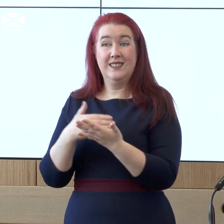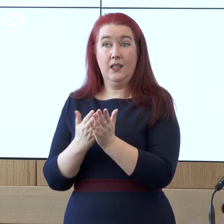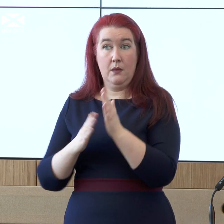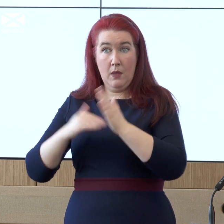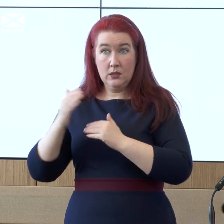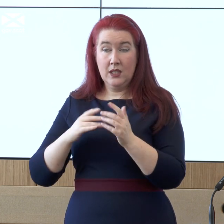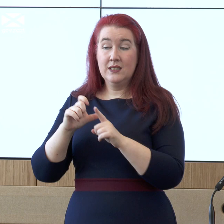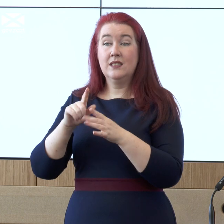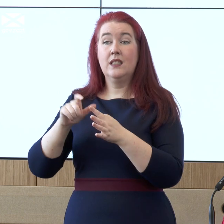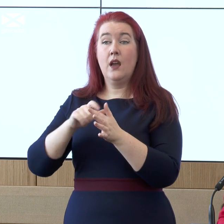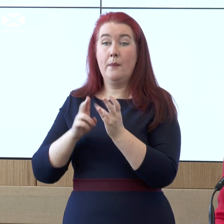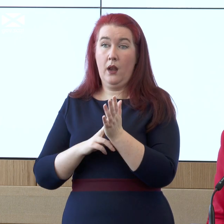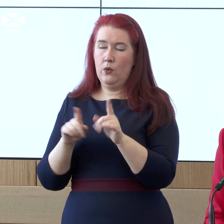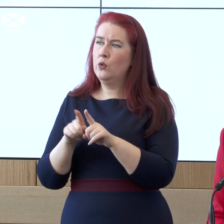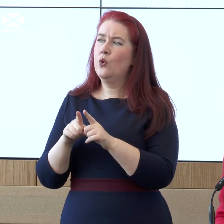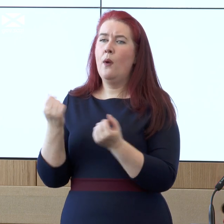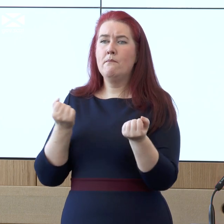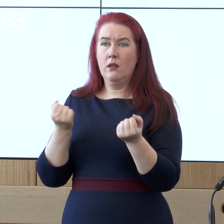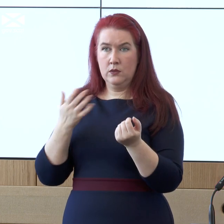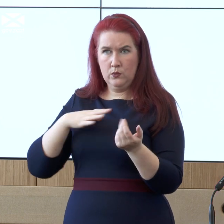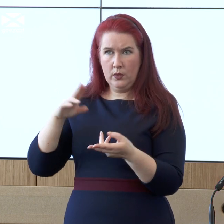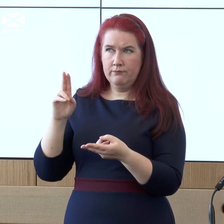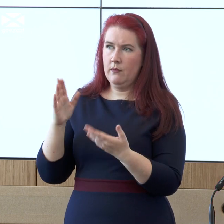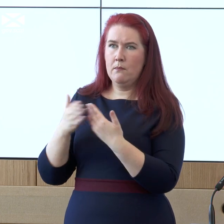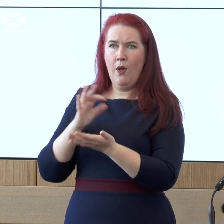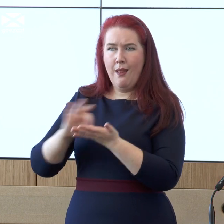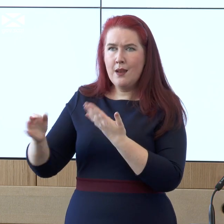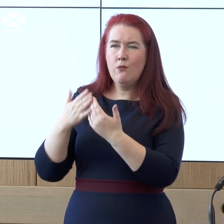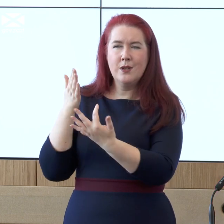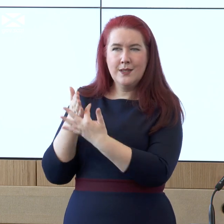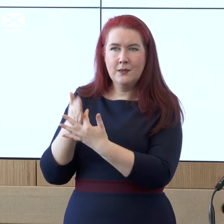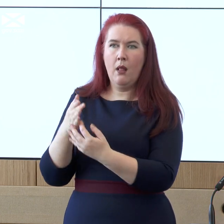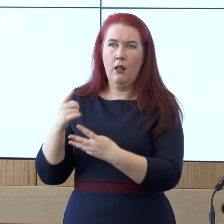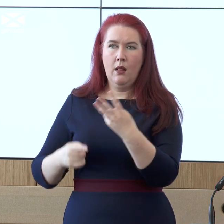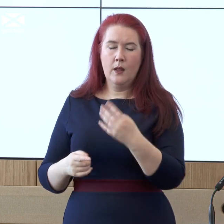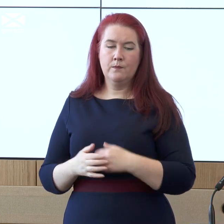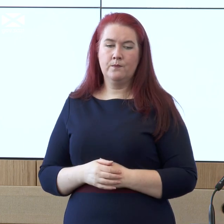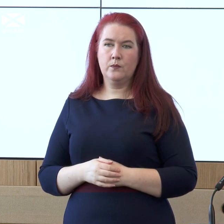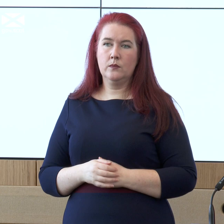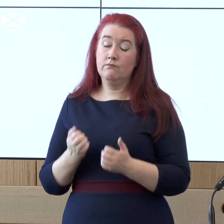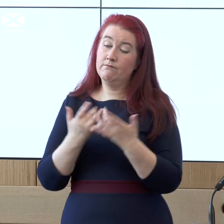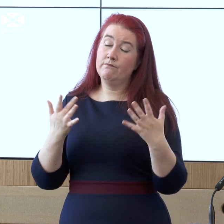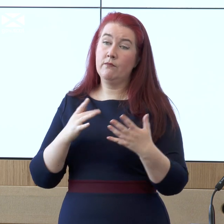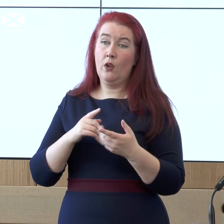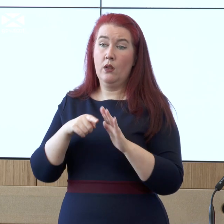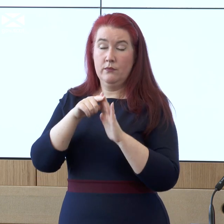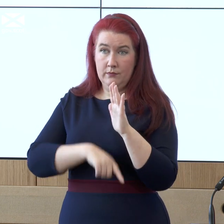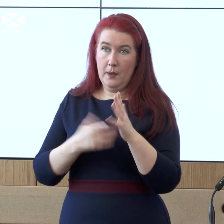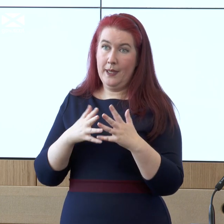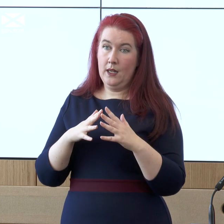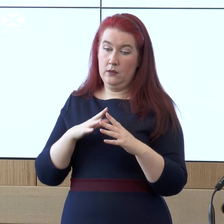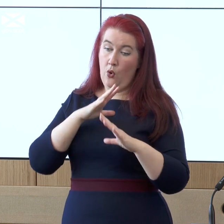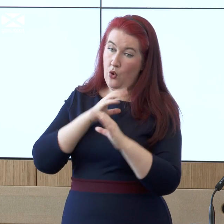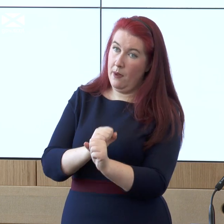home upgrades and make bus travel cleaner and more accessible. Many of these measures were committed to in the cooperation